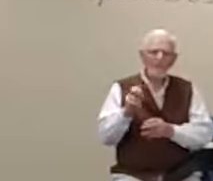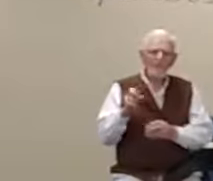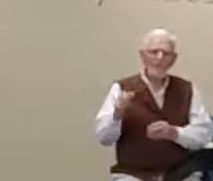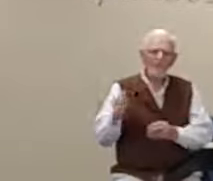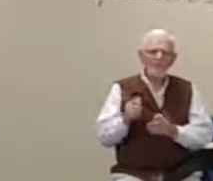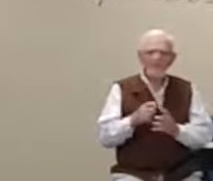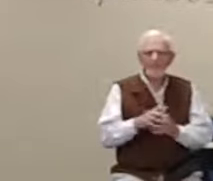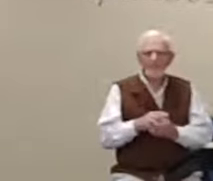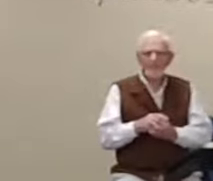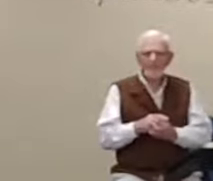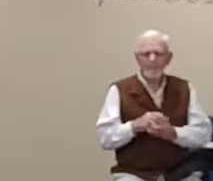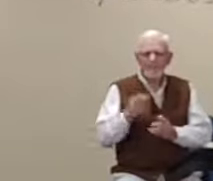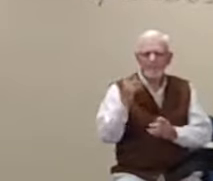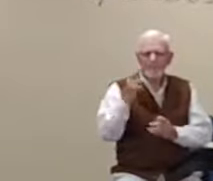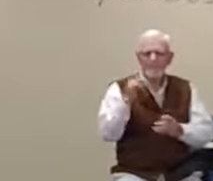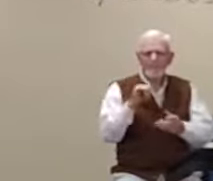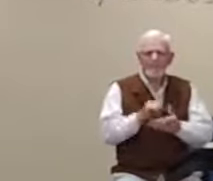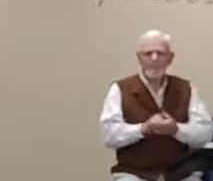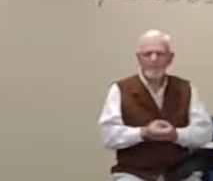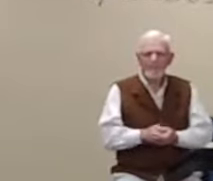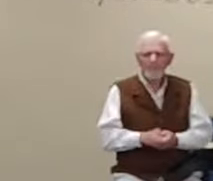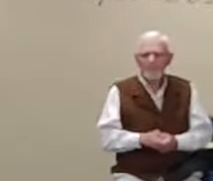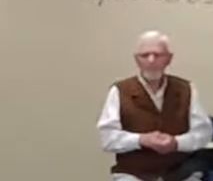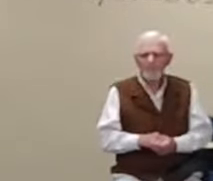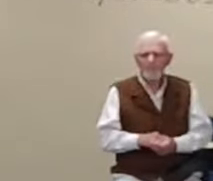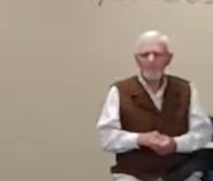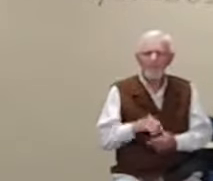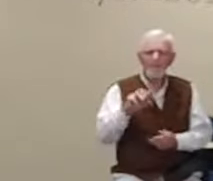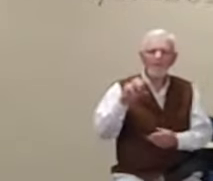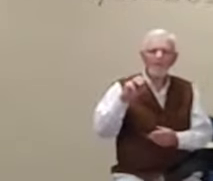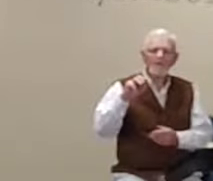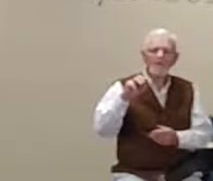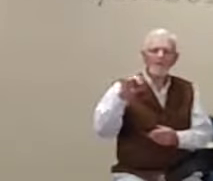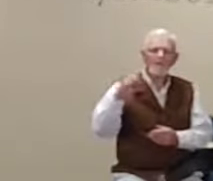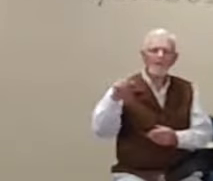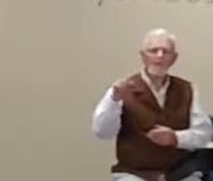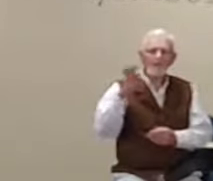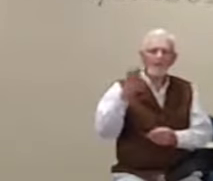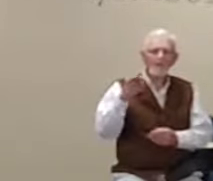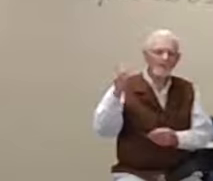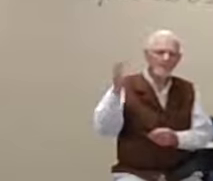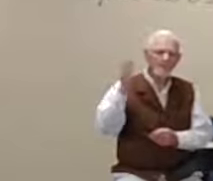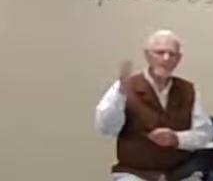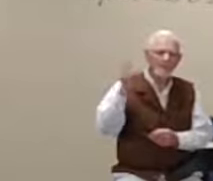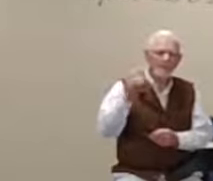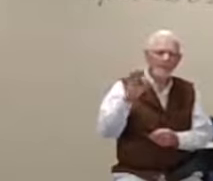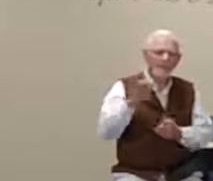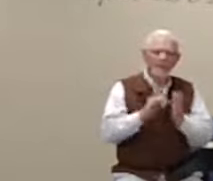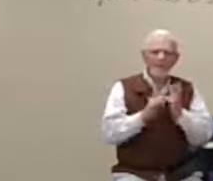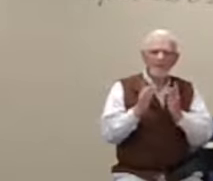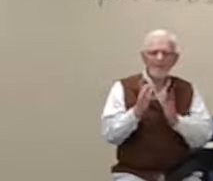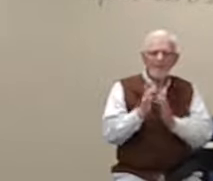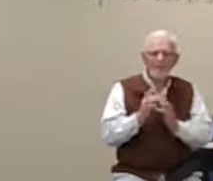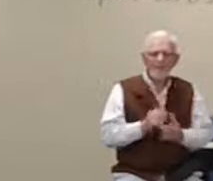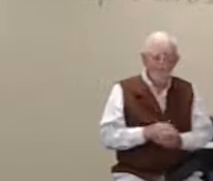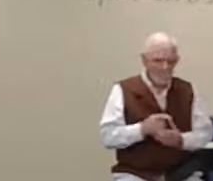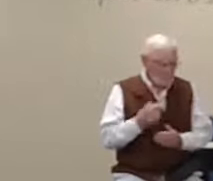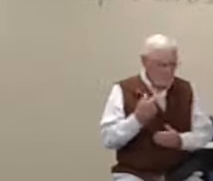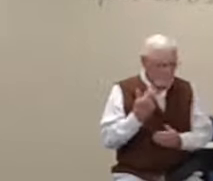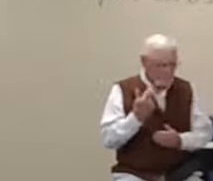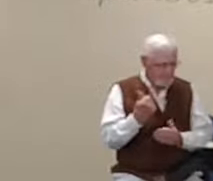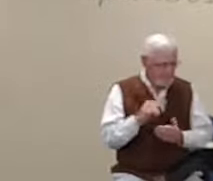reason is for the message of the gospel of Jesus Christ. I mean, I just haven't been